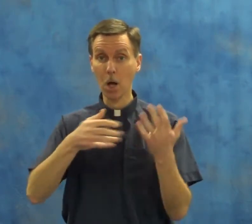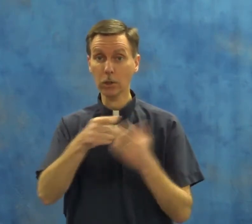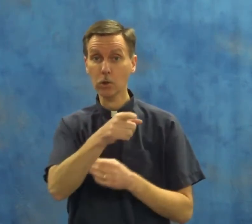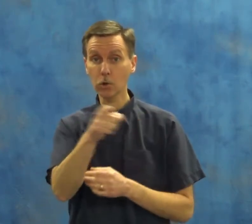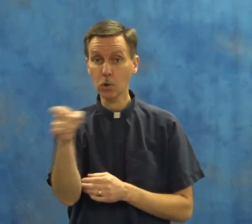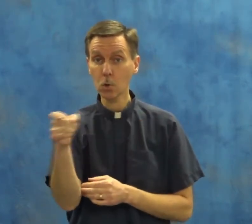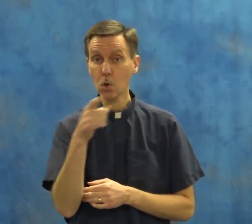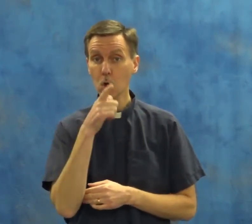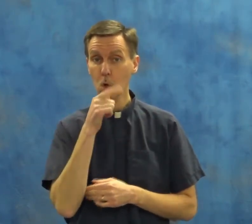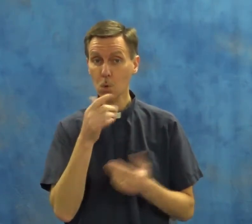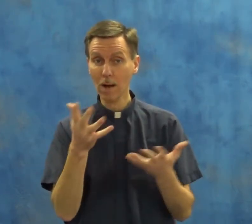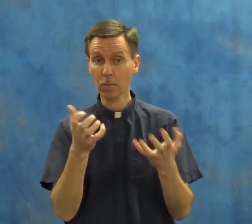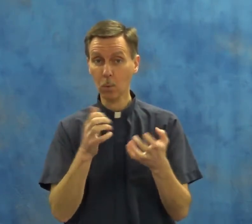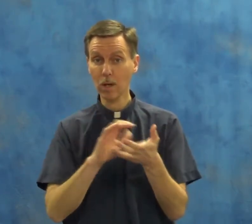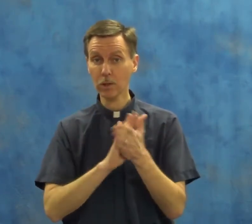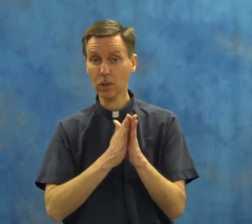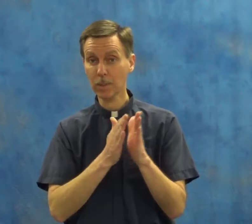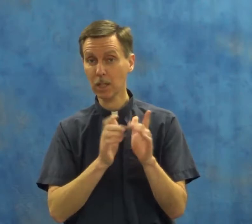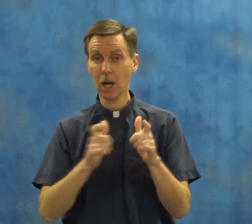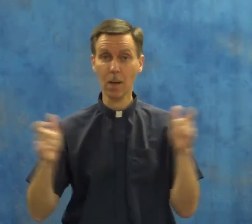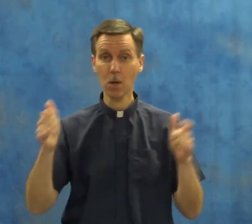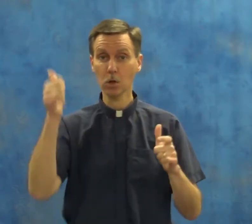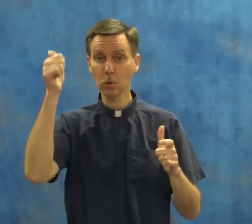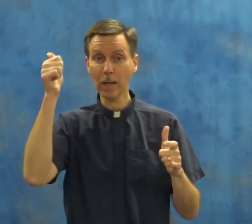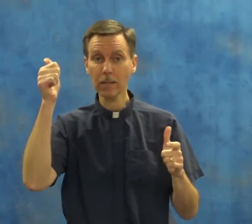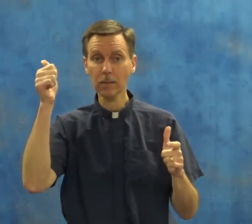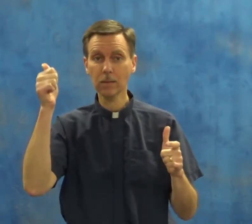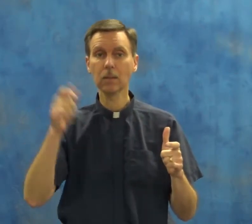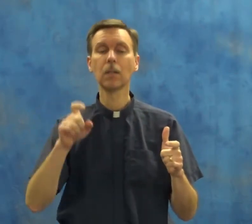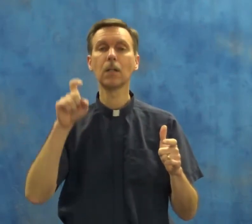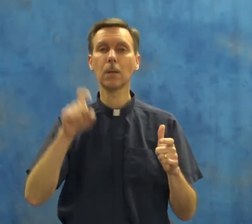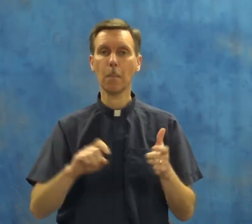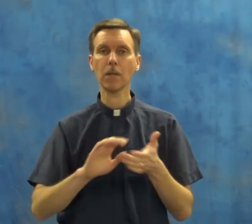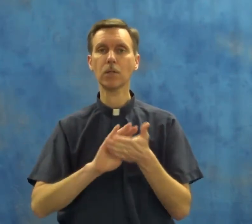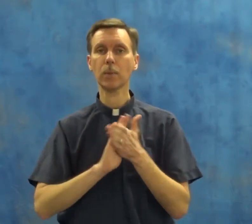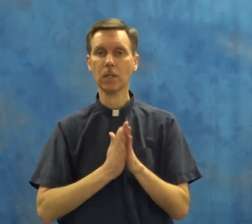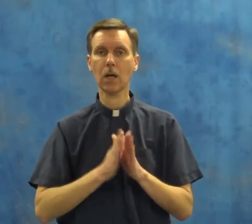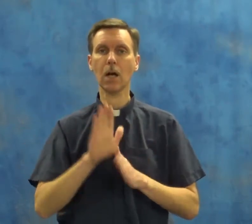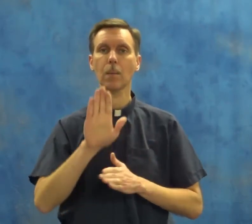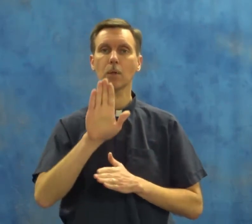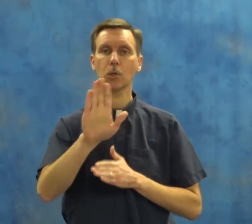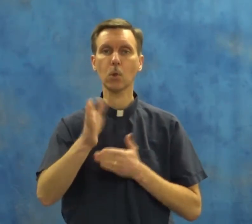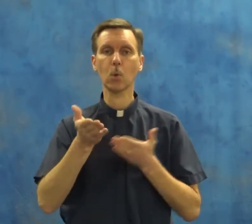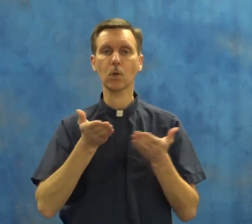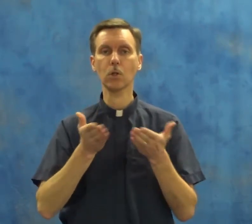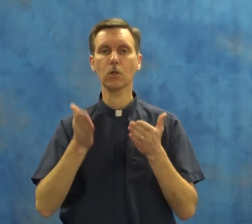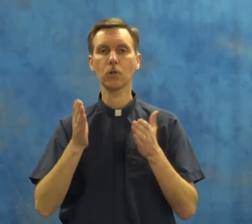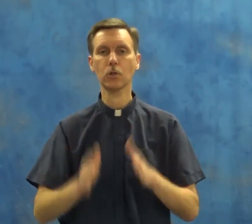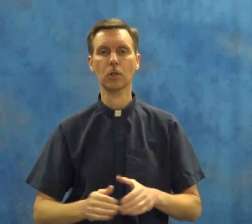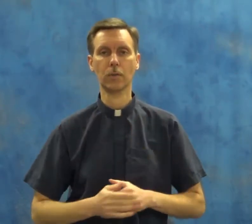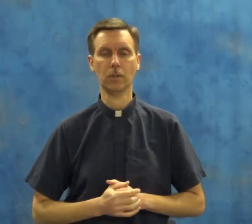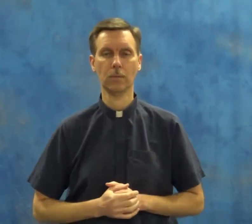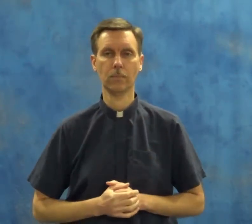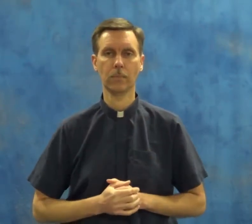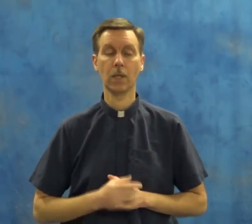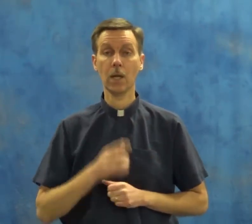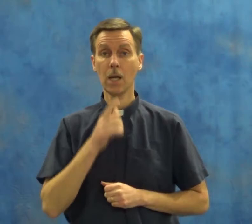Among you, whoever wants to become great must become your servant.